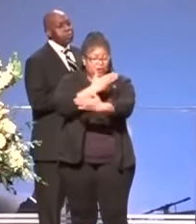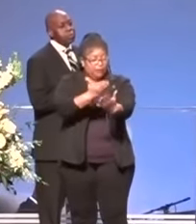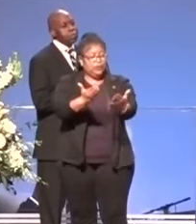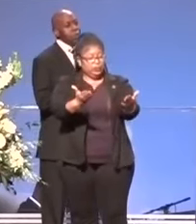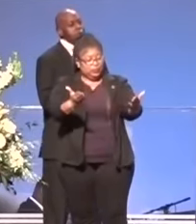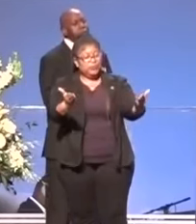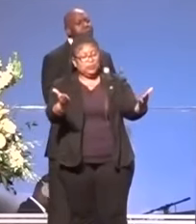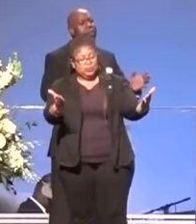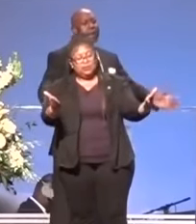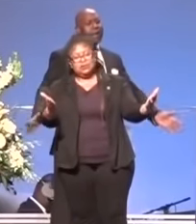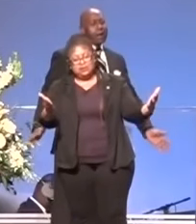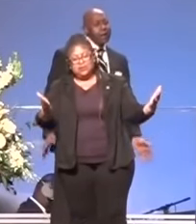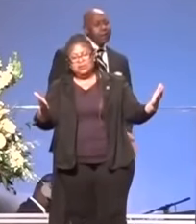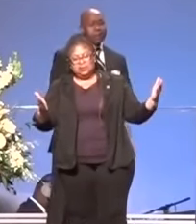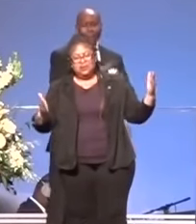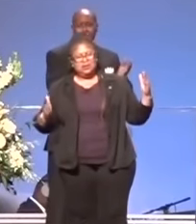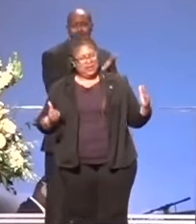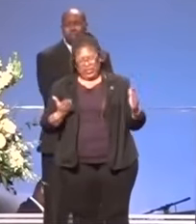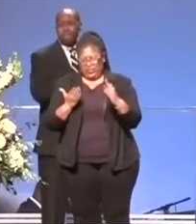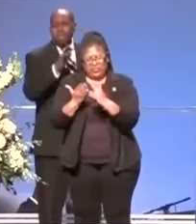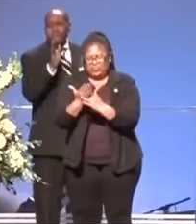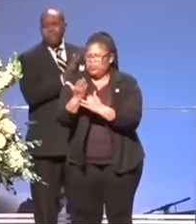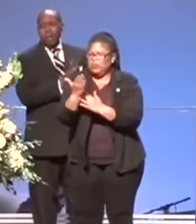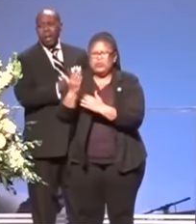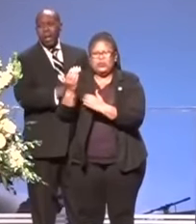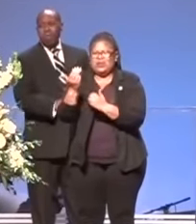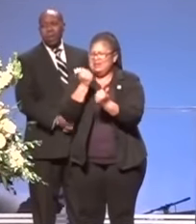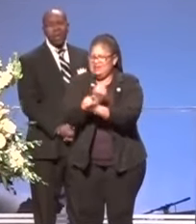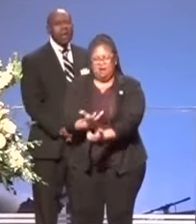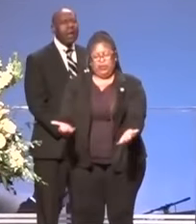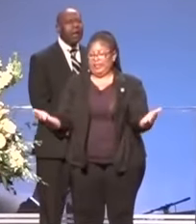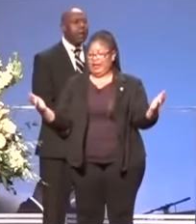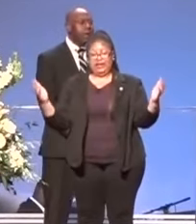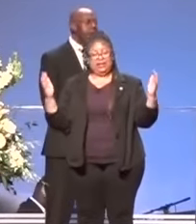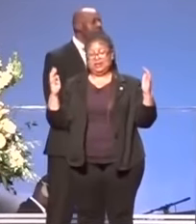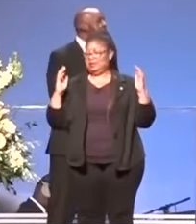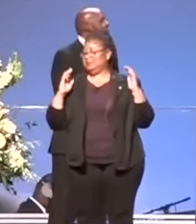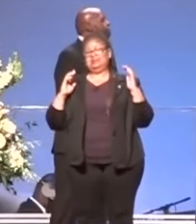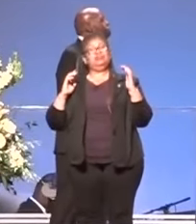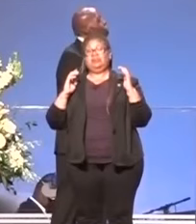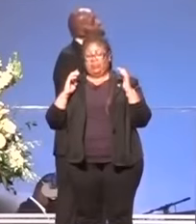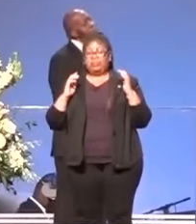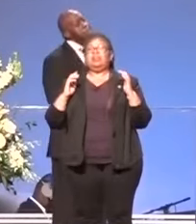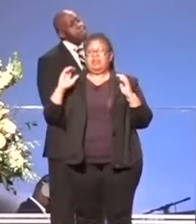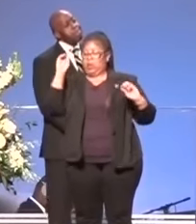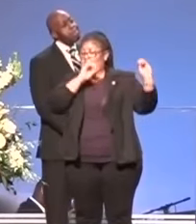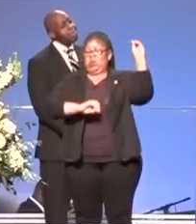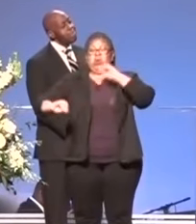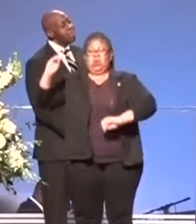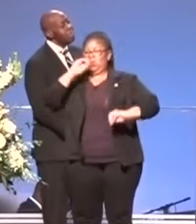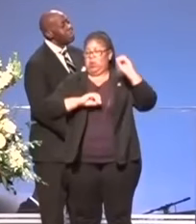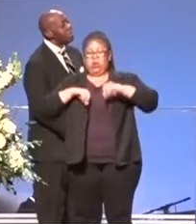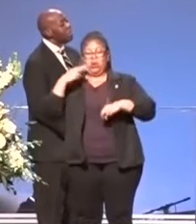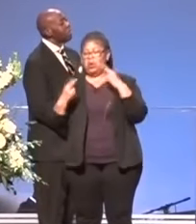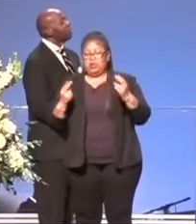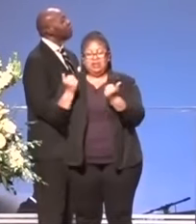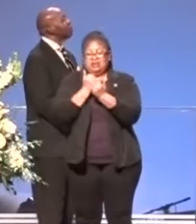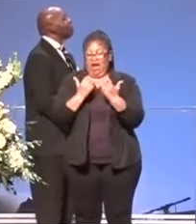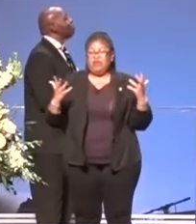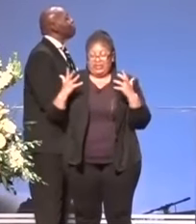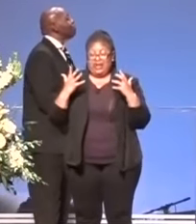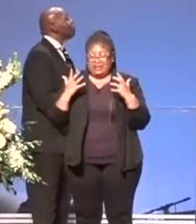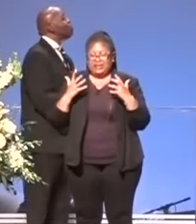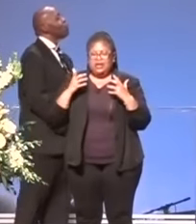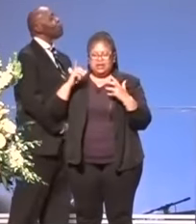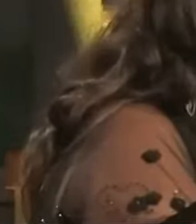you through every day all along life's